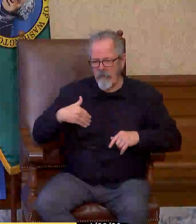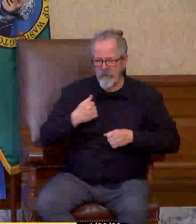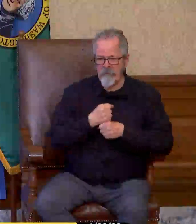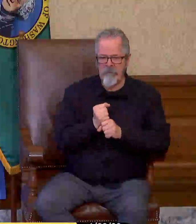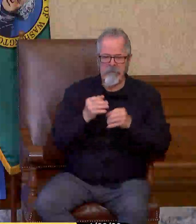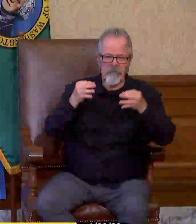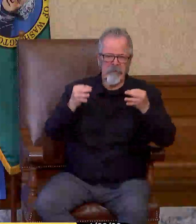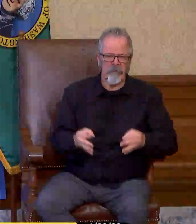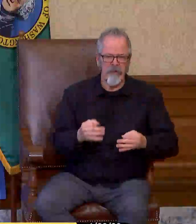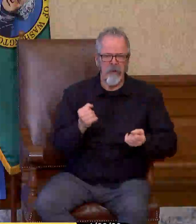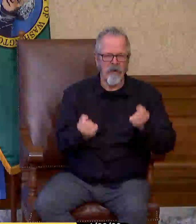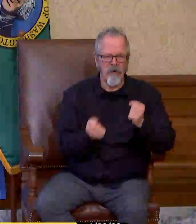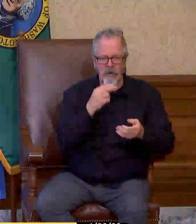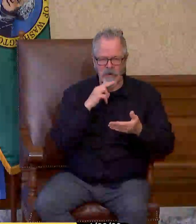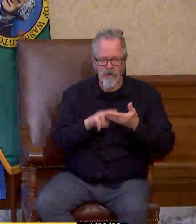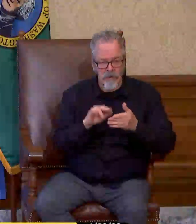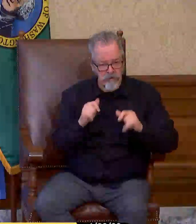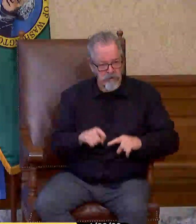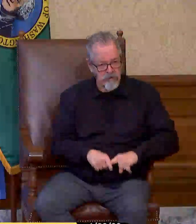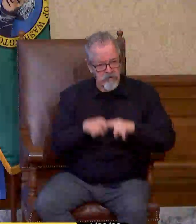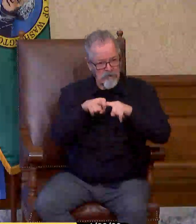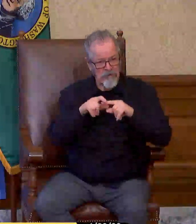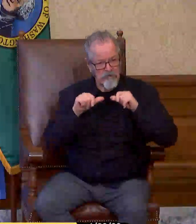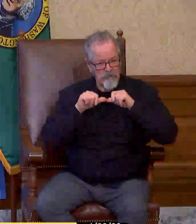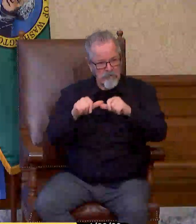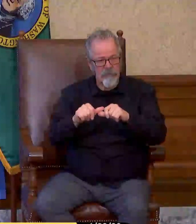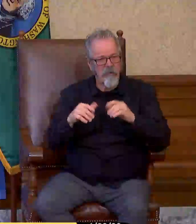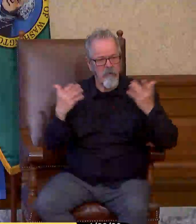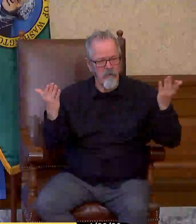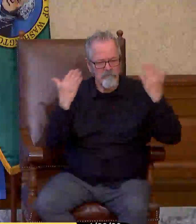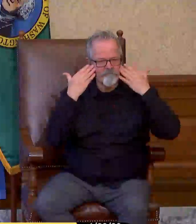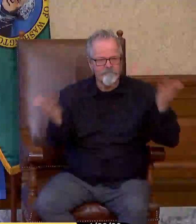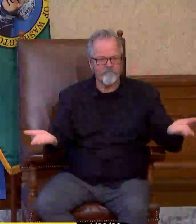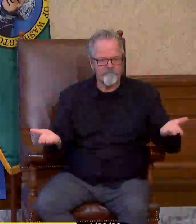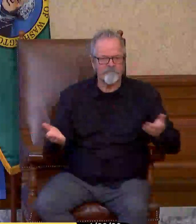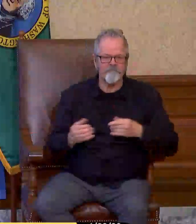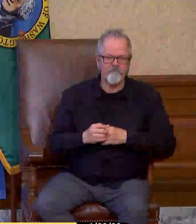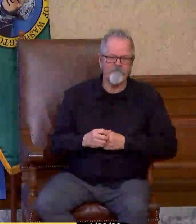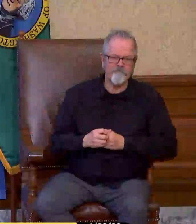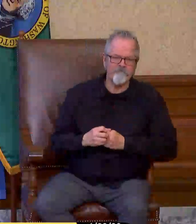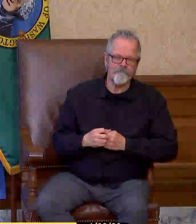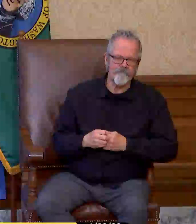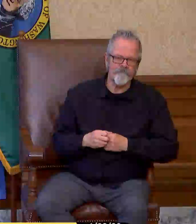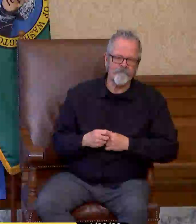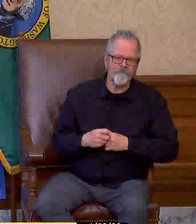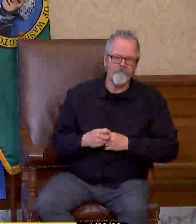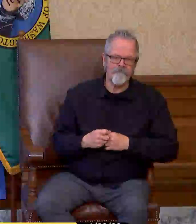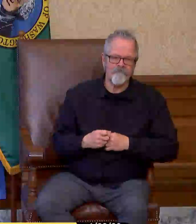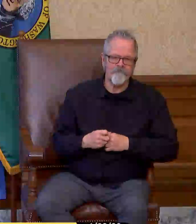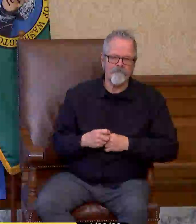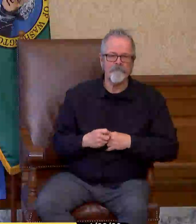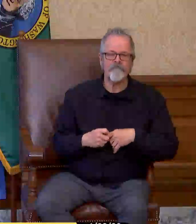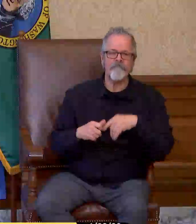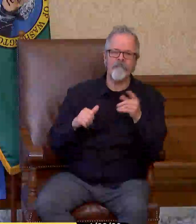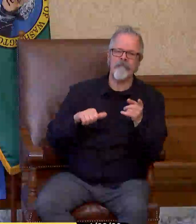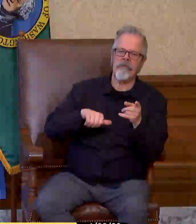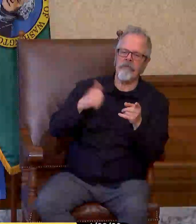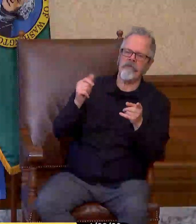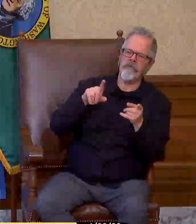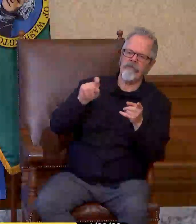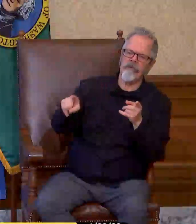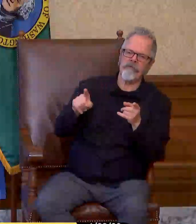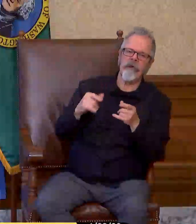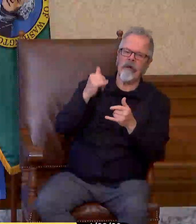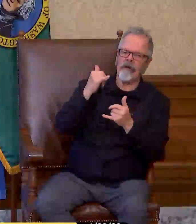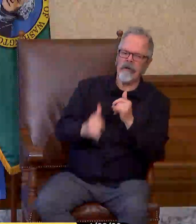Governor, you mentioned the R0 number for King County. Does the state need R0